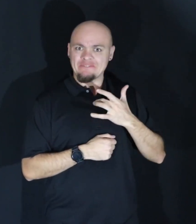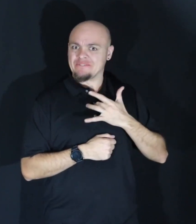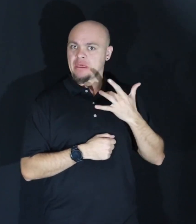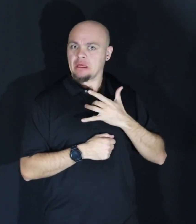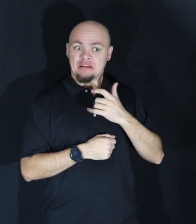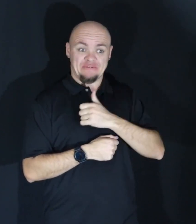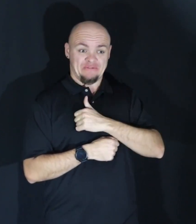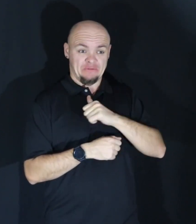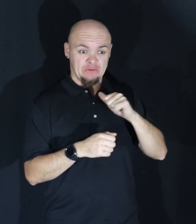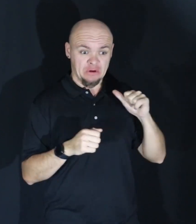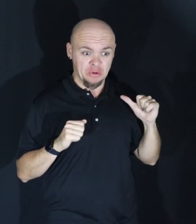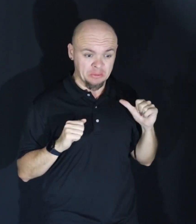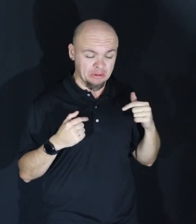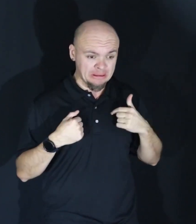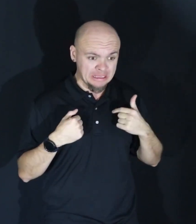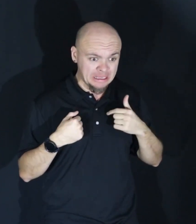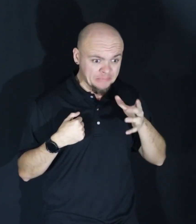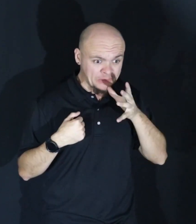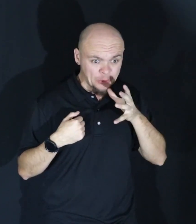this role as a mother.